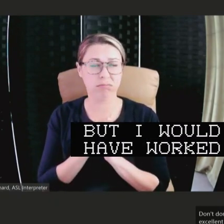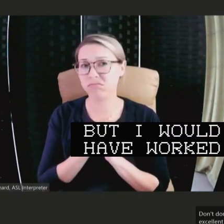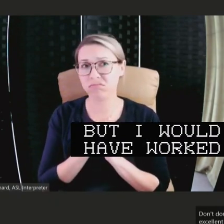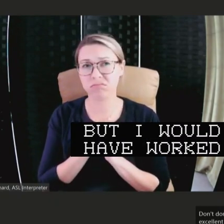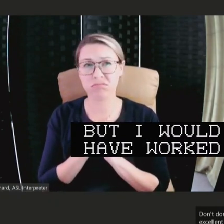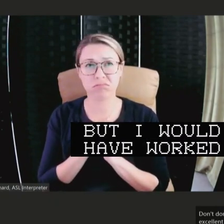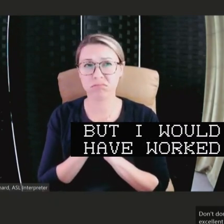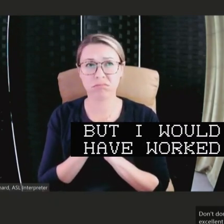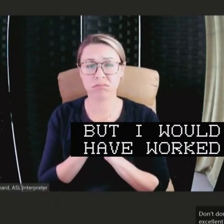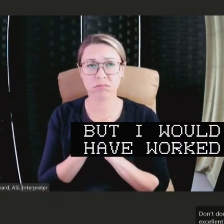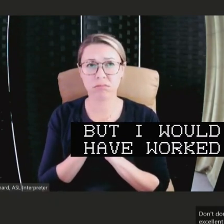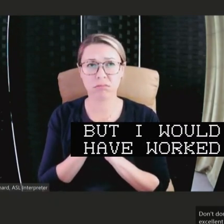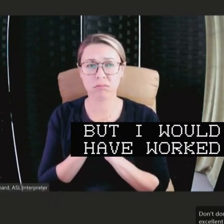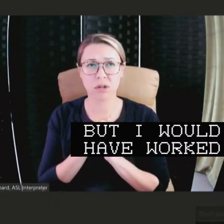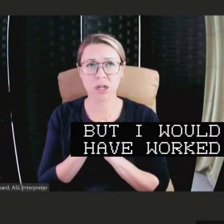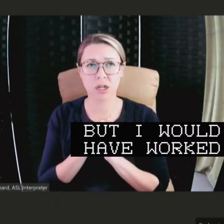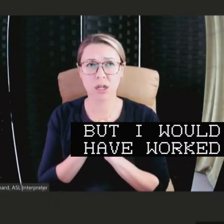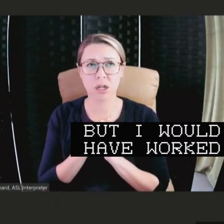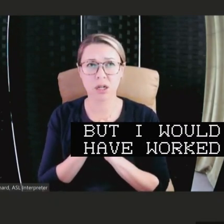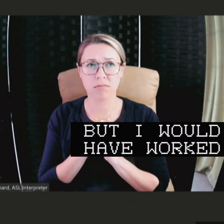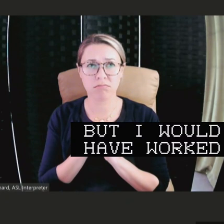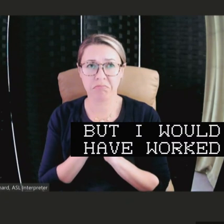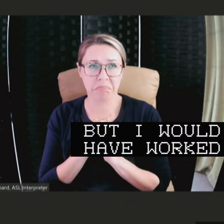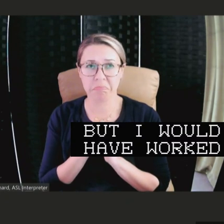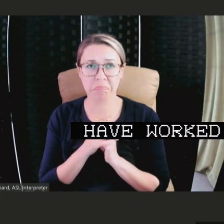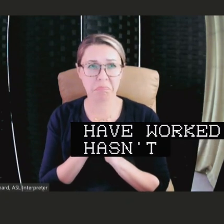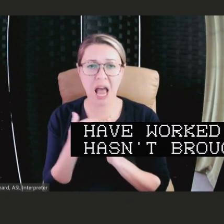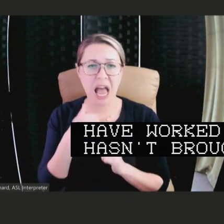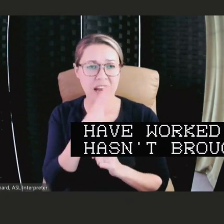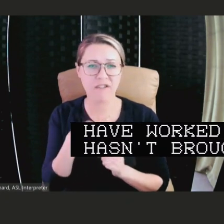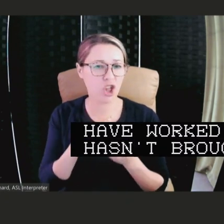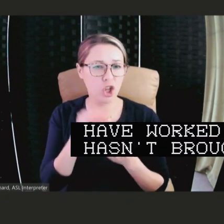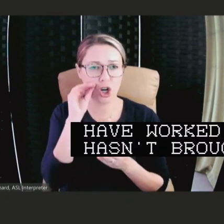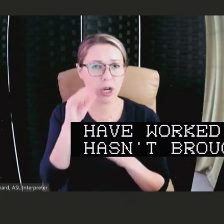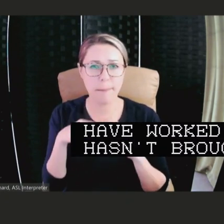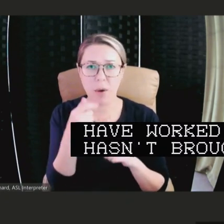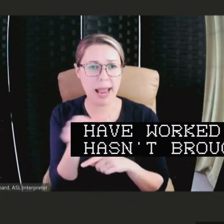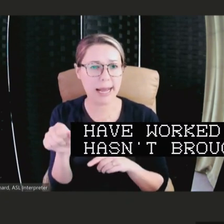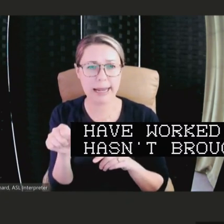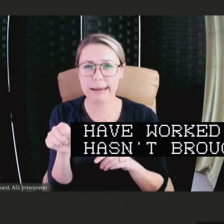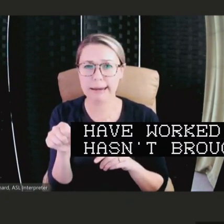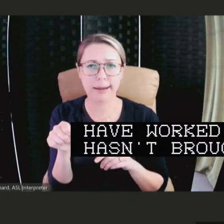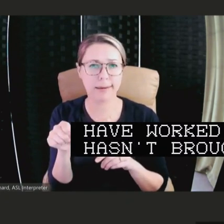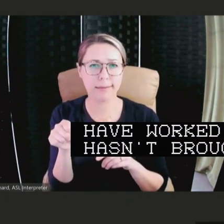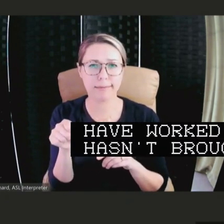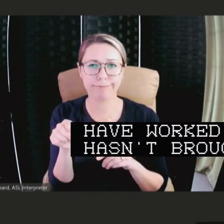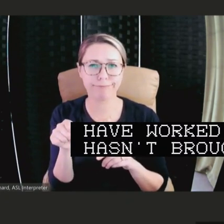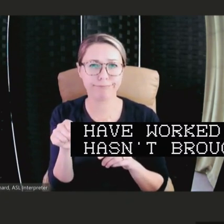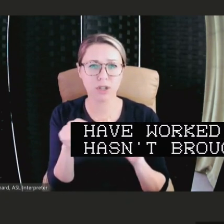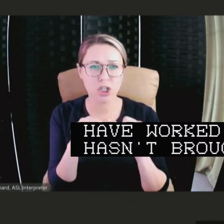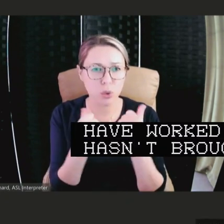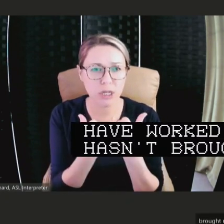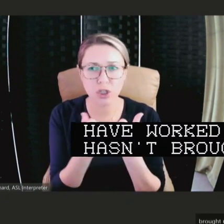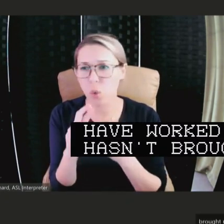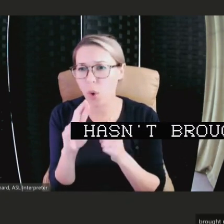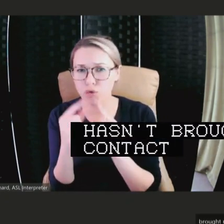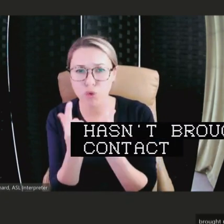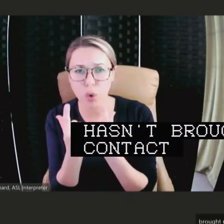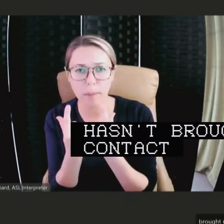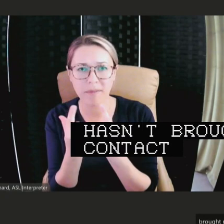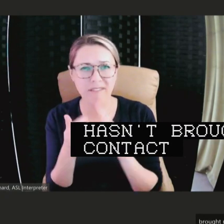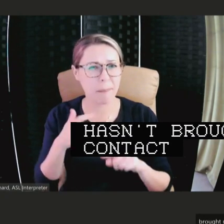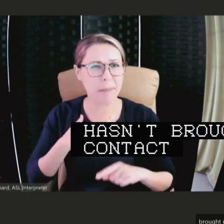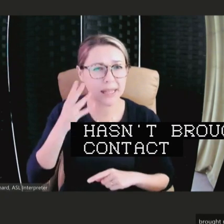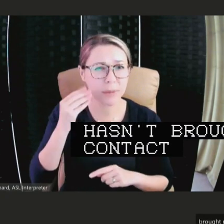it hasn't brought me into direct contact with, let's say at a conference, with people